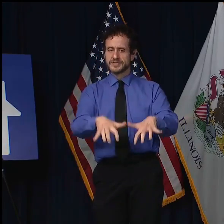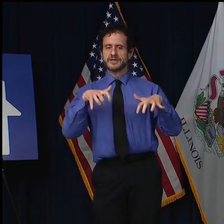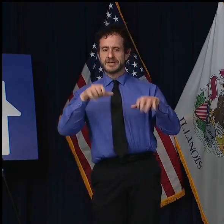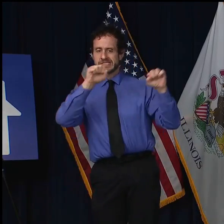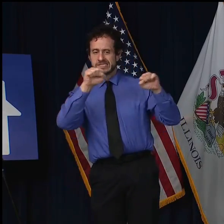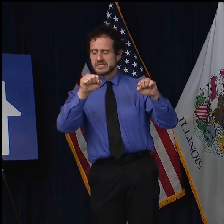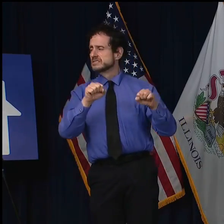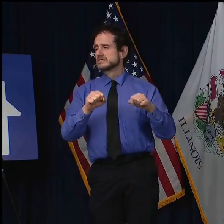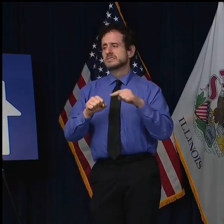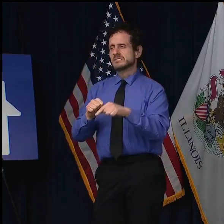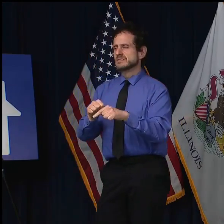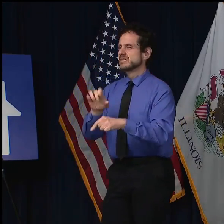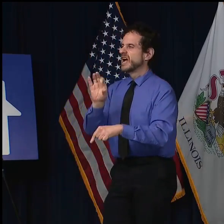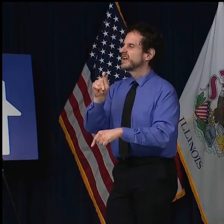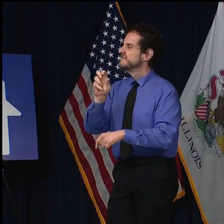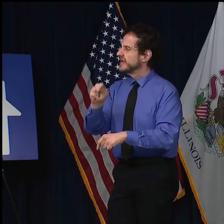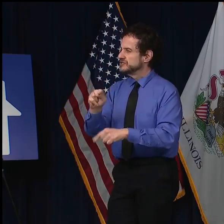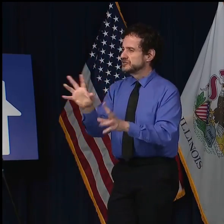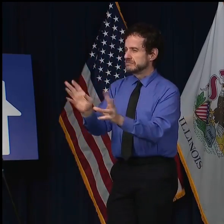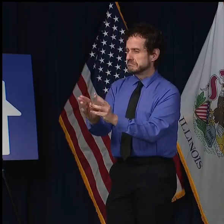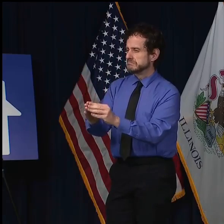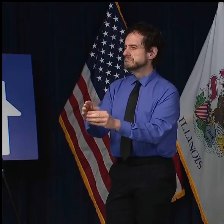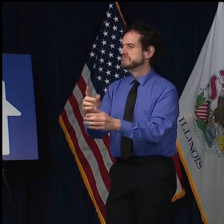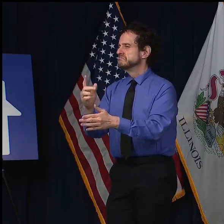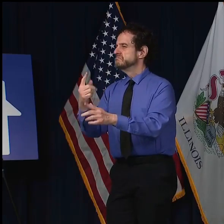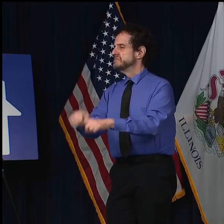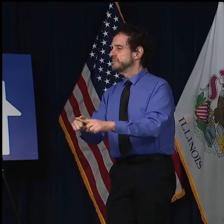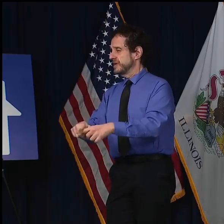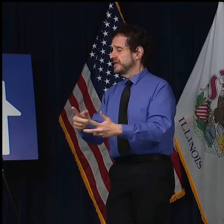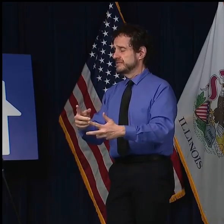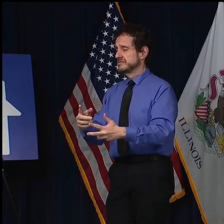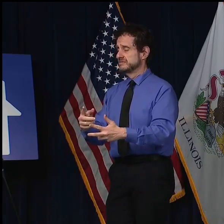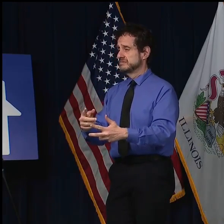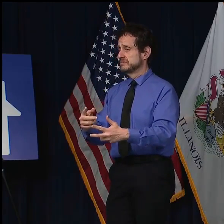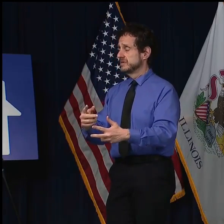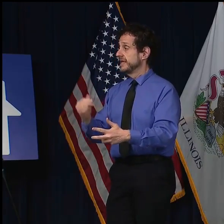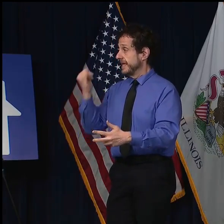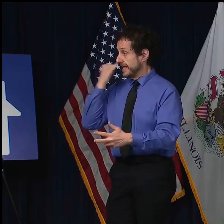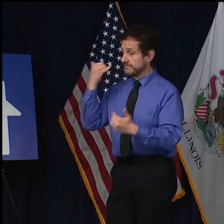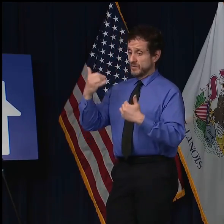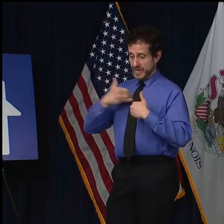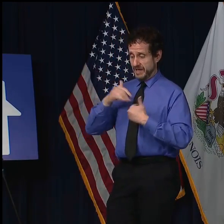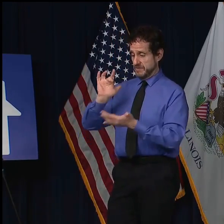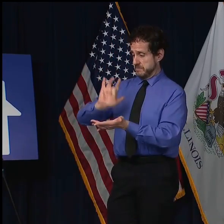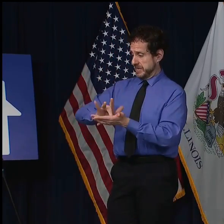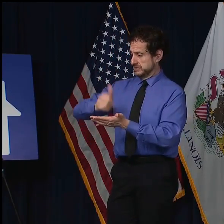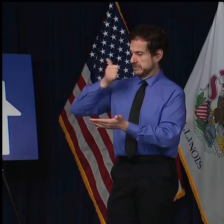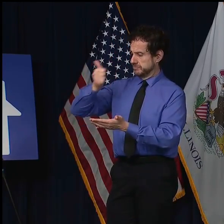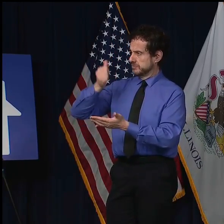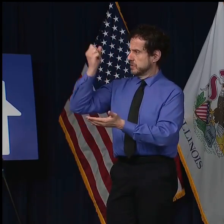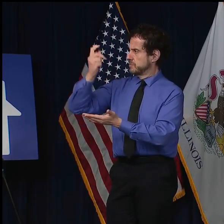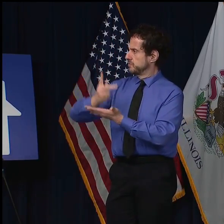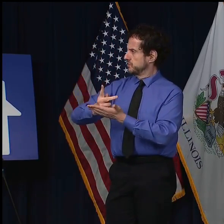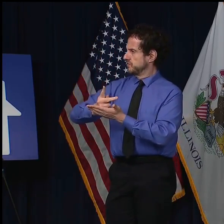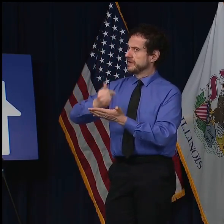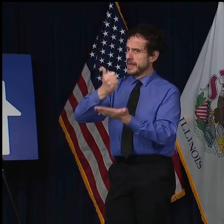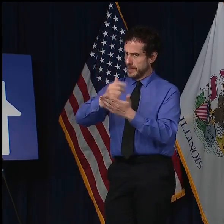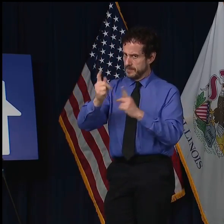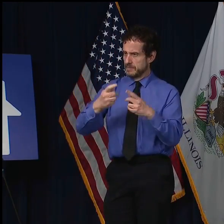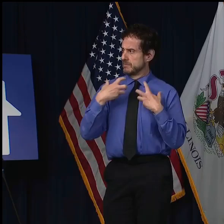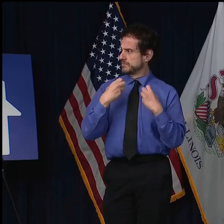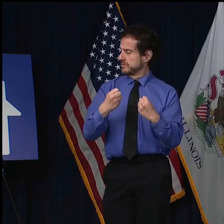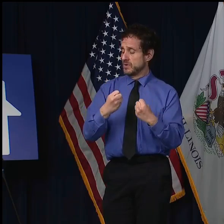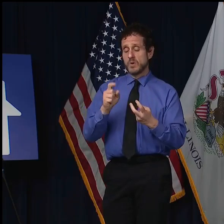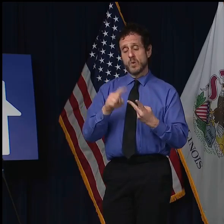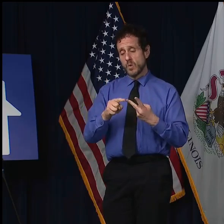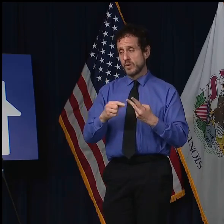is all dependent upon where we are at the time. If we have a very effective treatment or we have